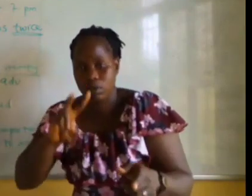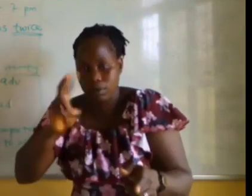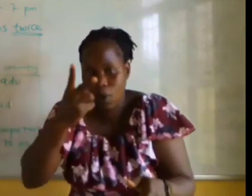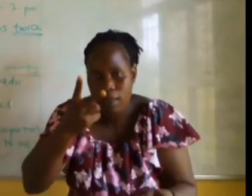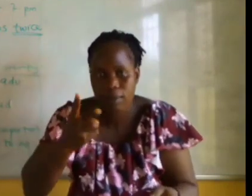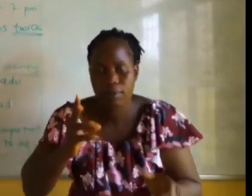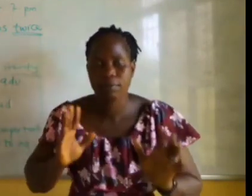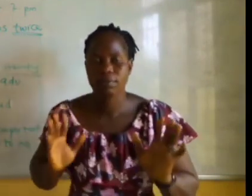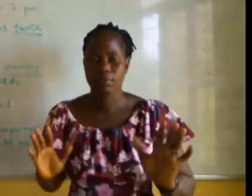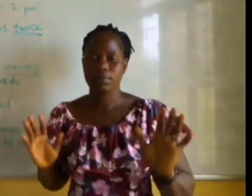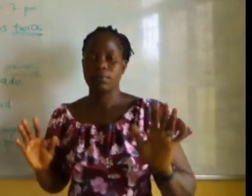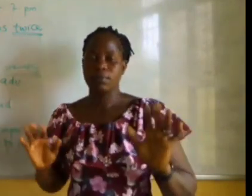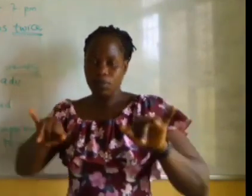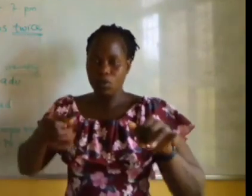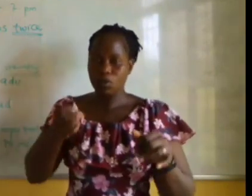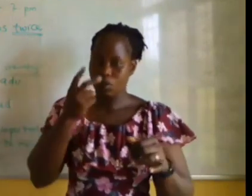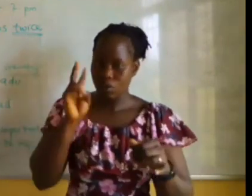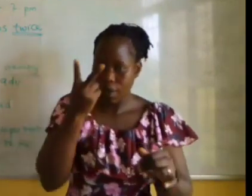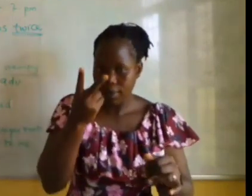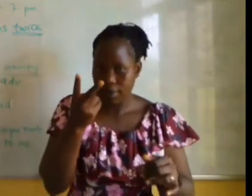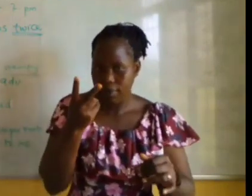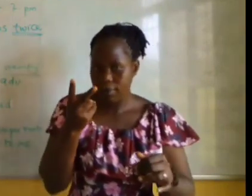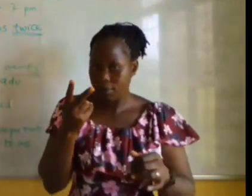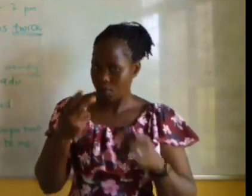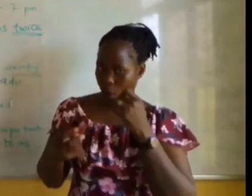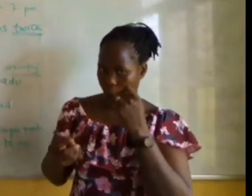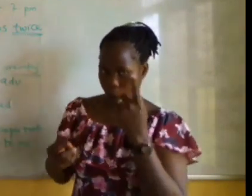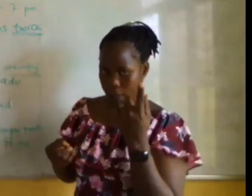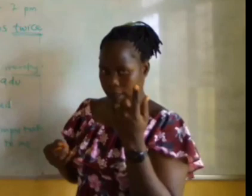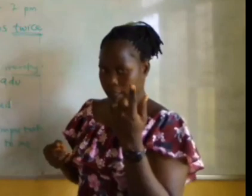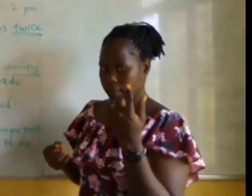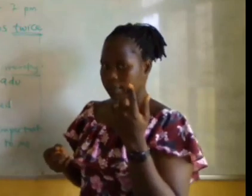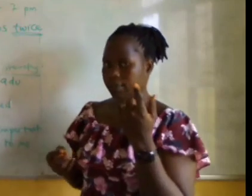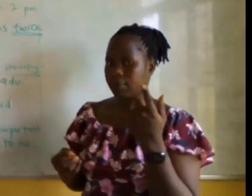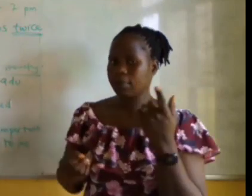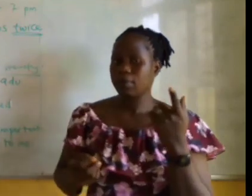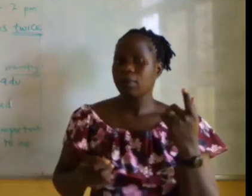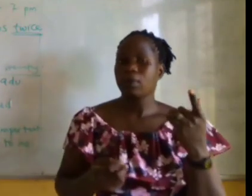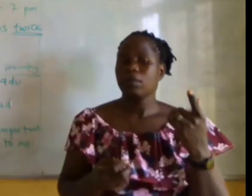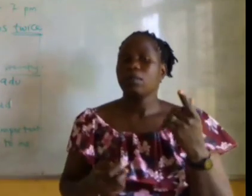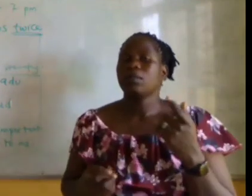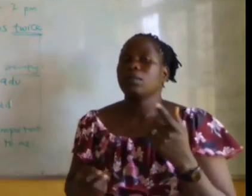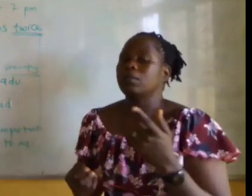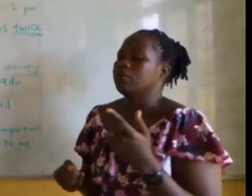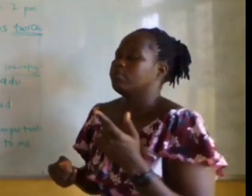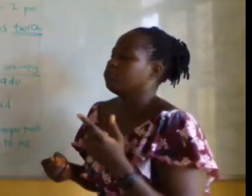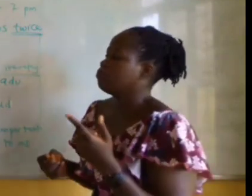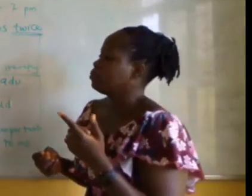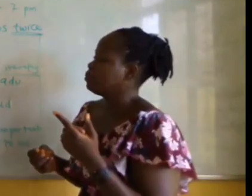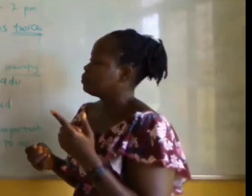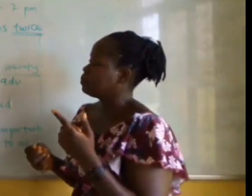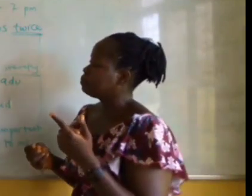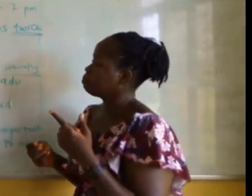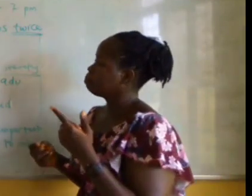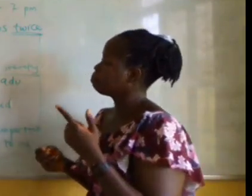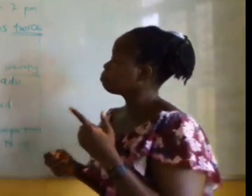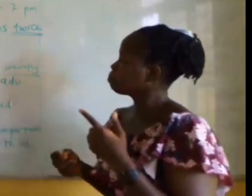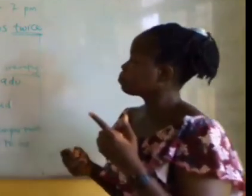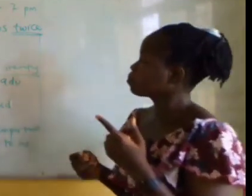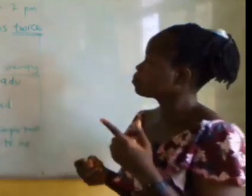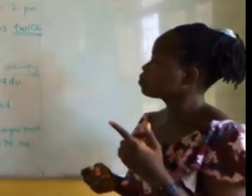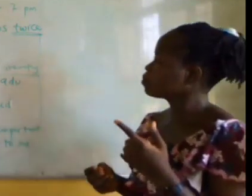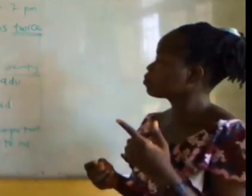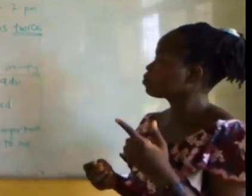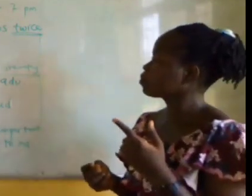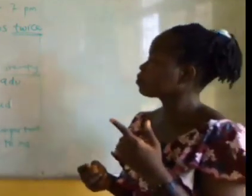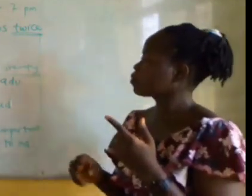Twice. Just twice. Do you understand? Do you understand? Now, quickly, let's move to position